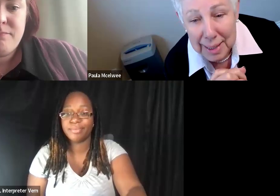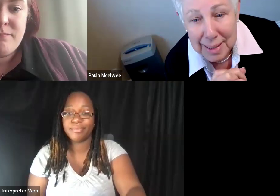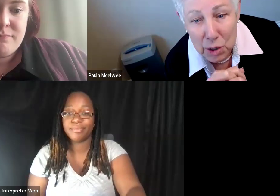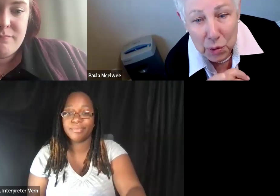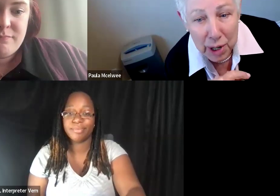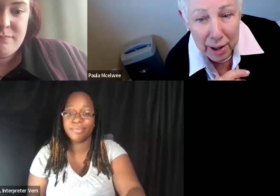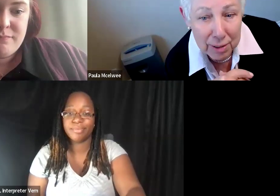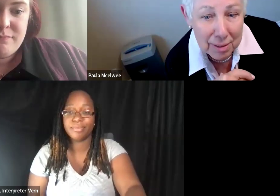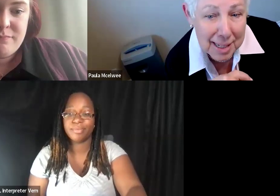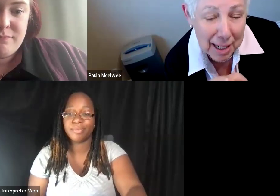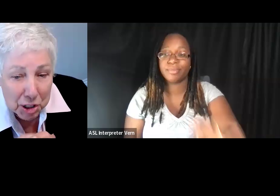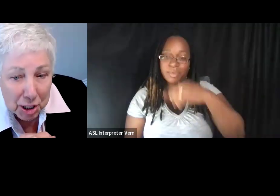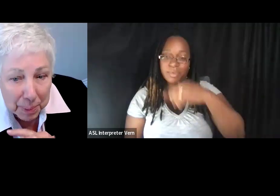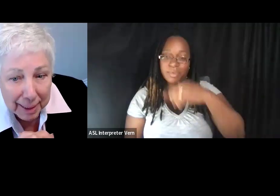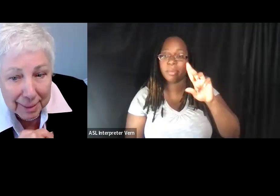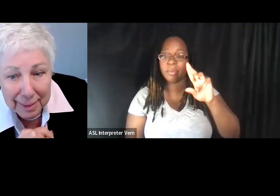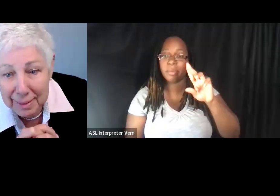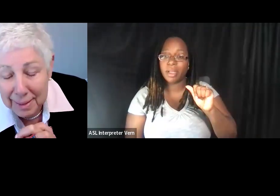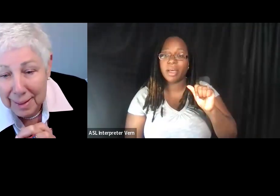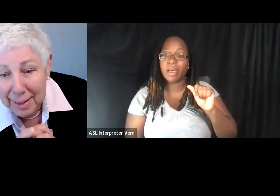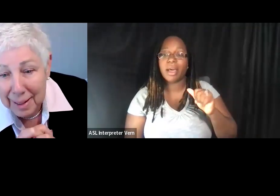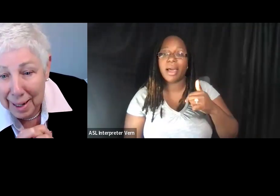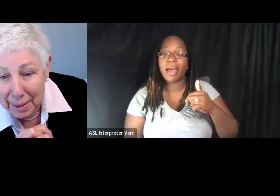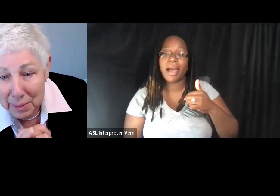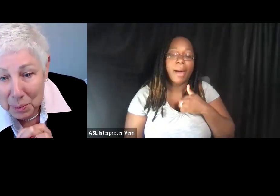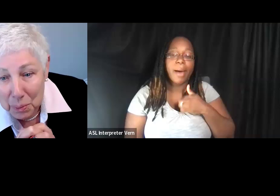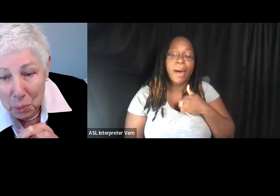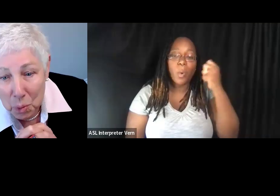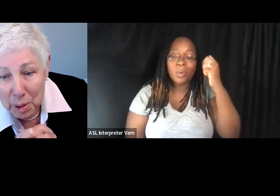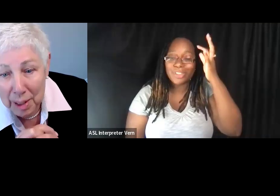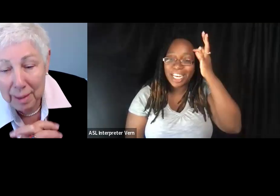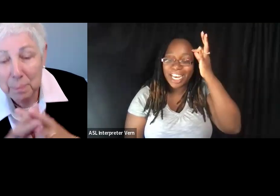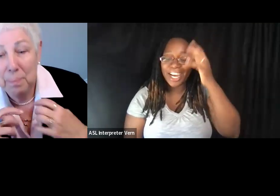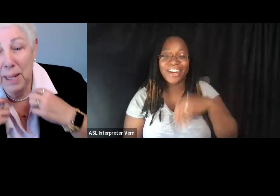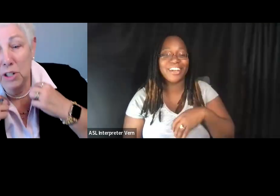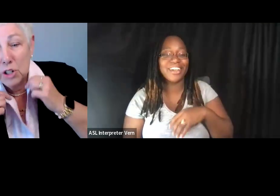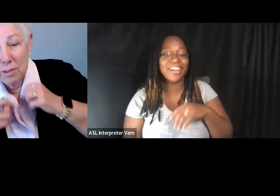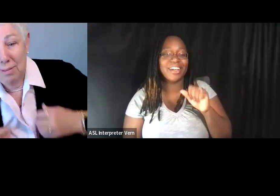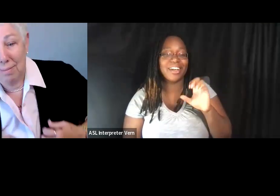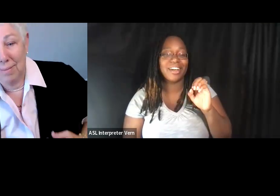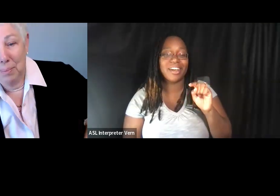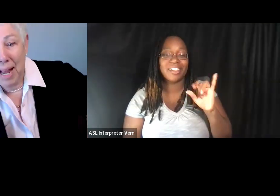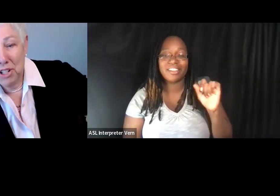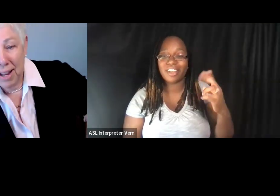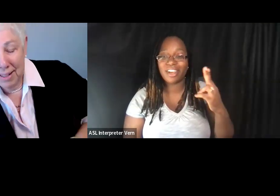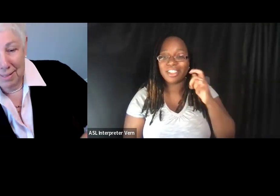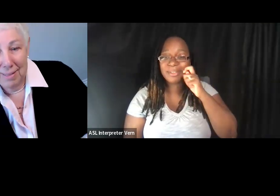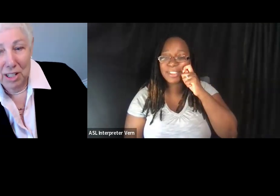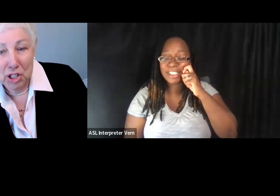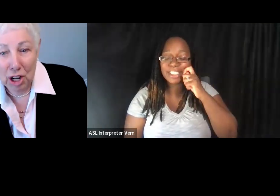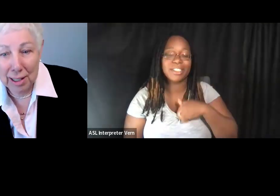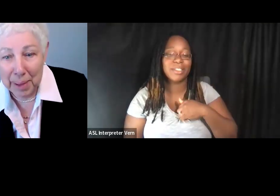older, silver-haired, Scottish-complected woman in a pink shirt, black